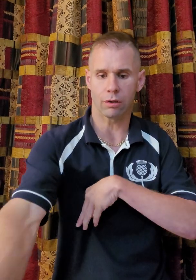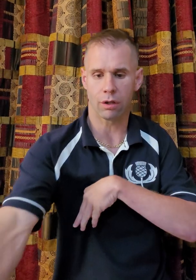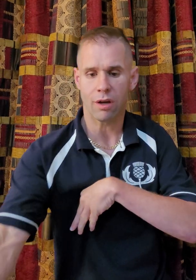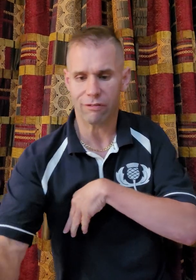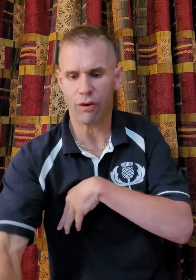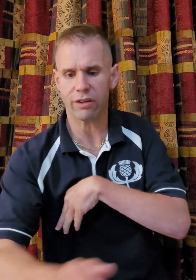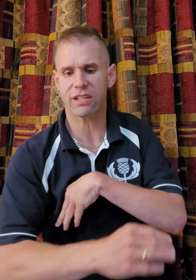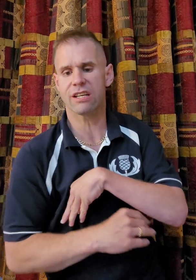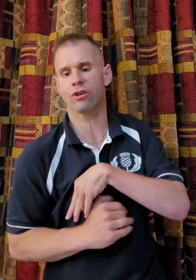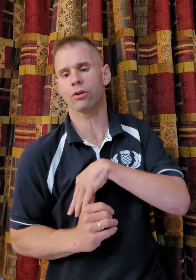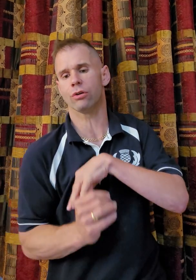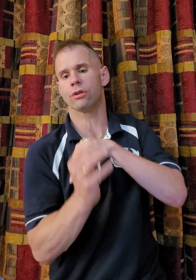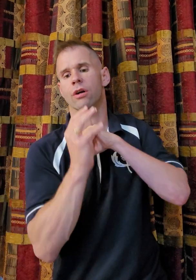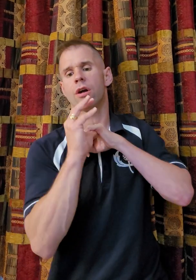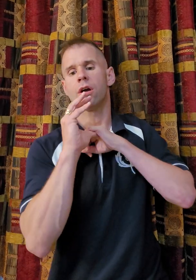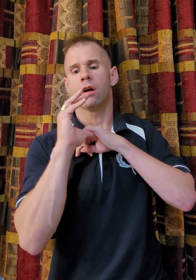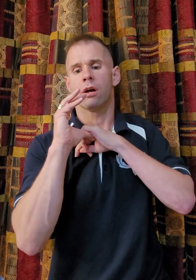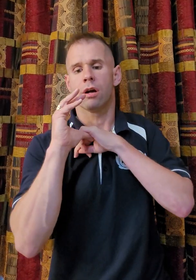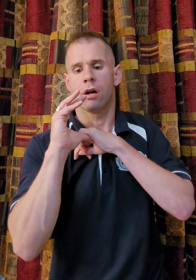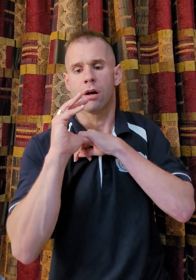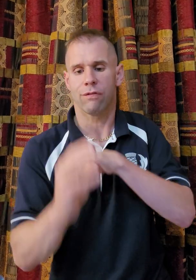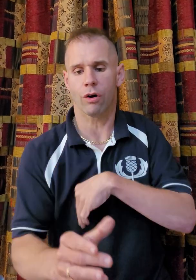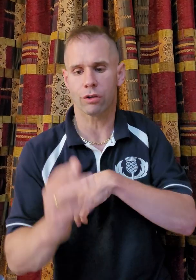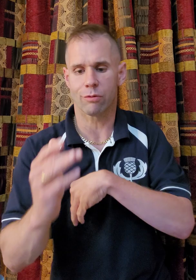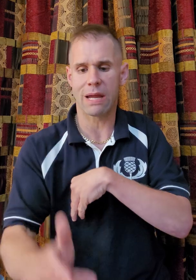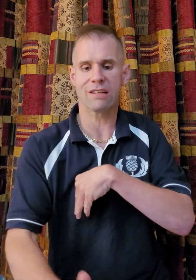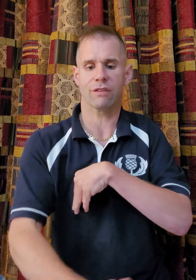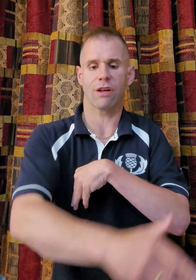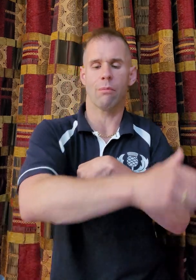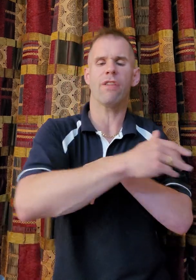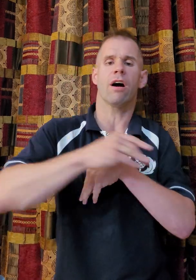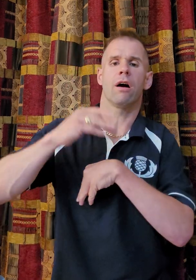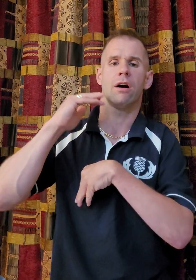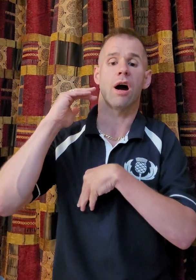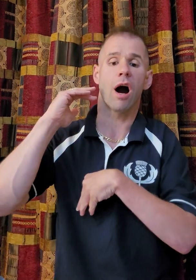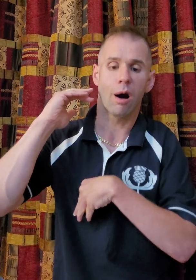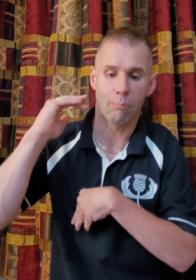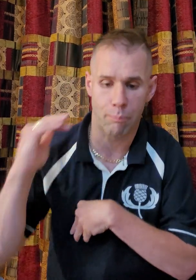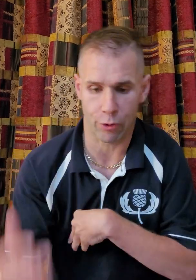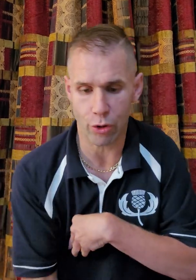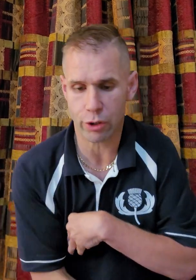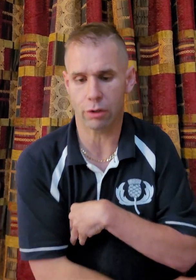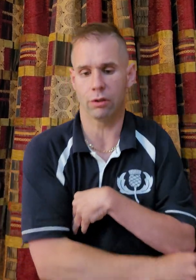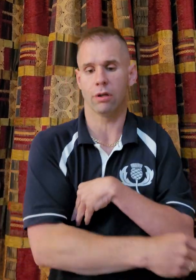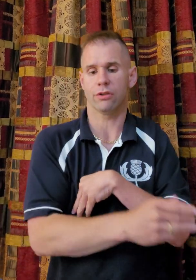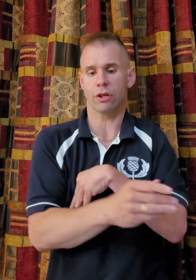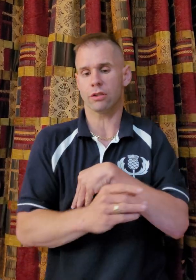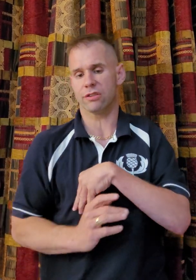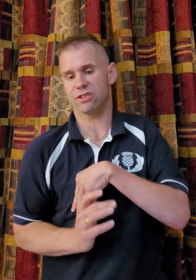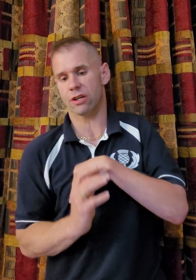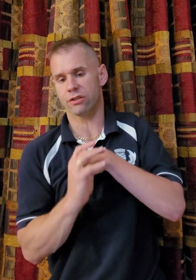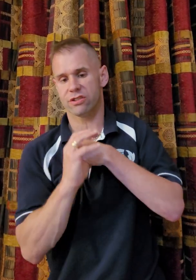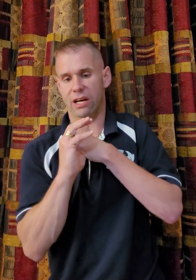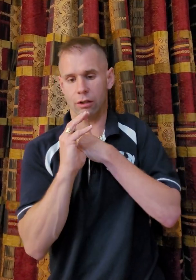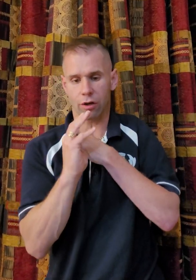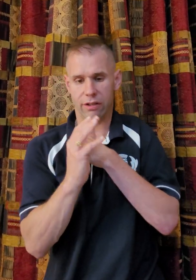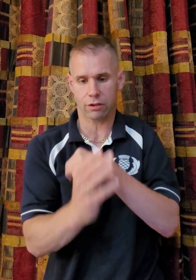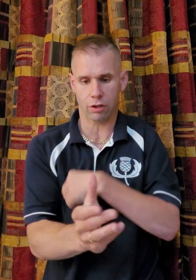all, 14-year-old, followed remains of the mother. Brutal, Dulcan sons, a lot that